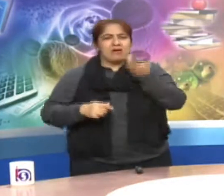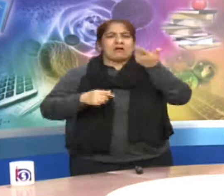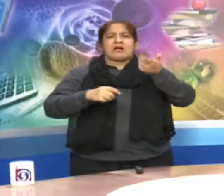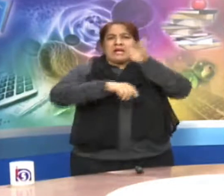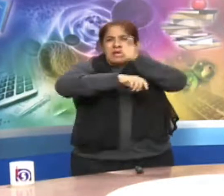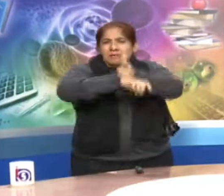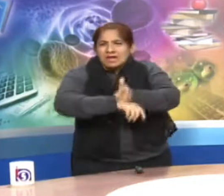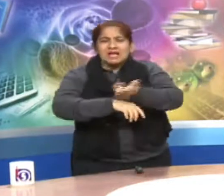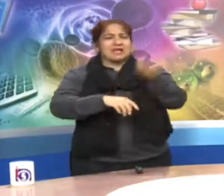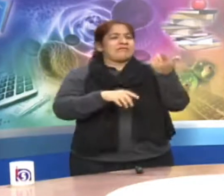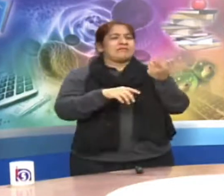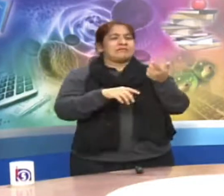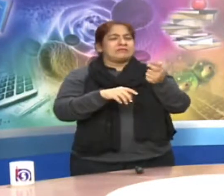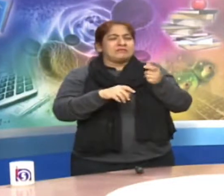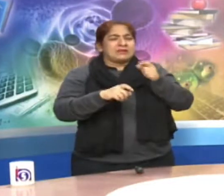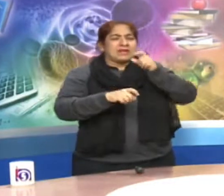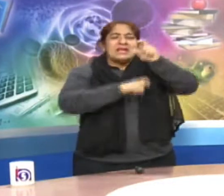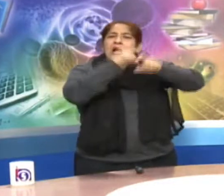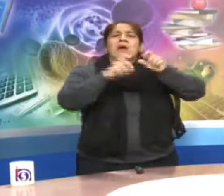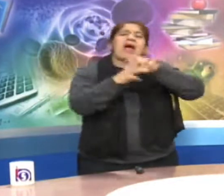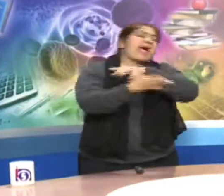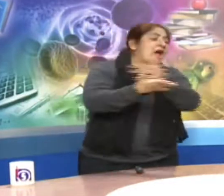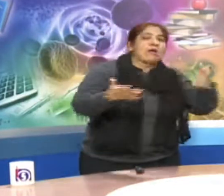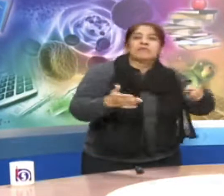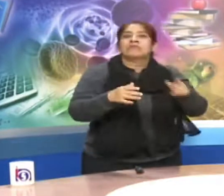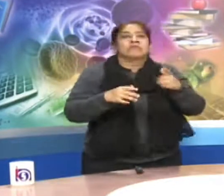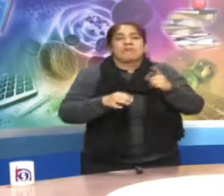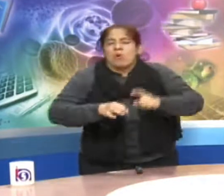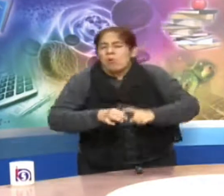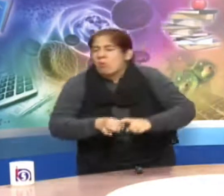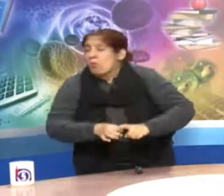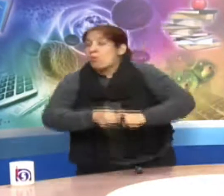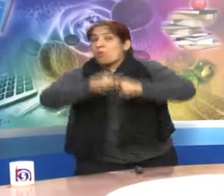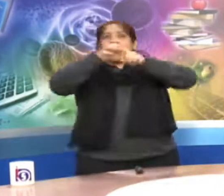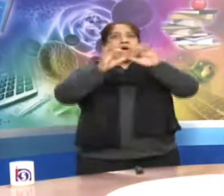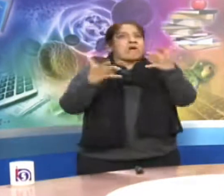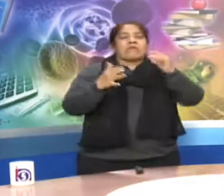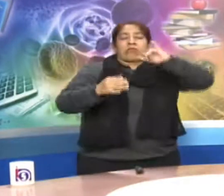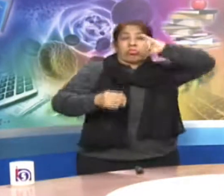goods. It could be a camera, it could be a phone, it could be anything.